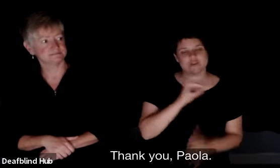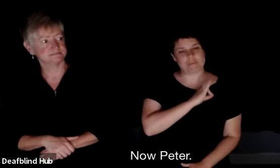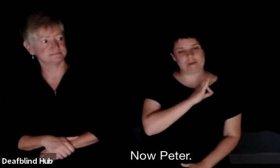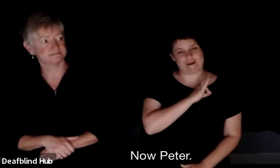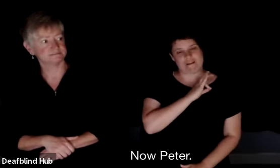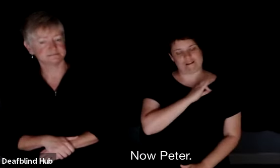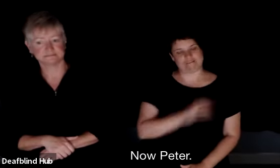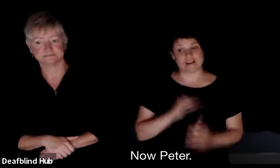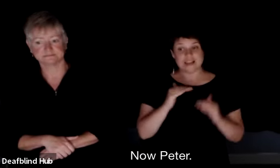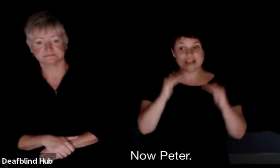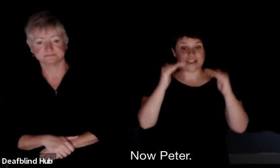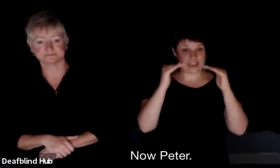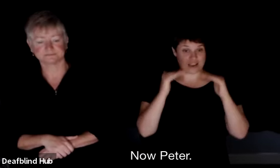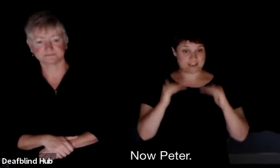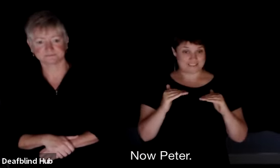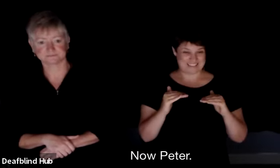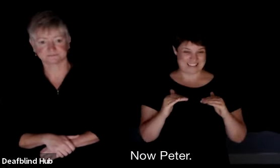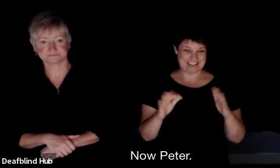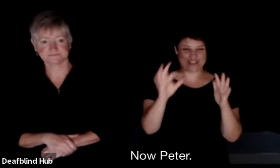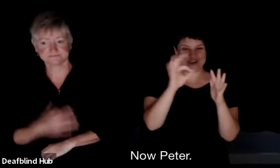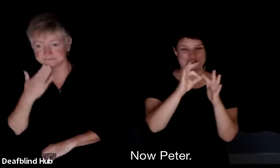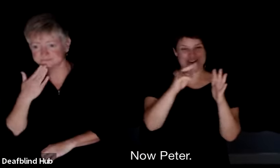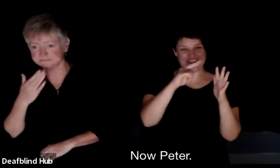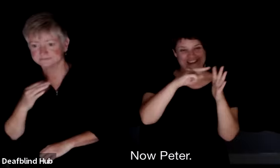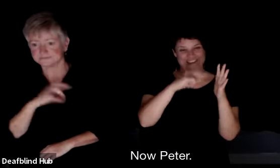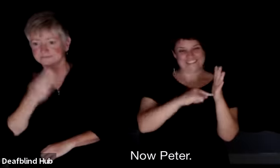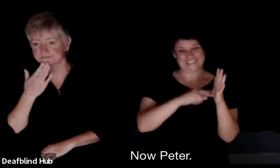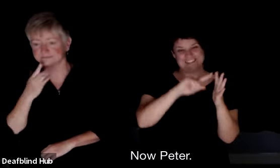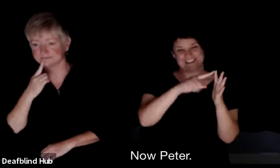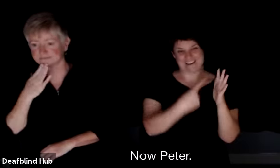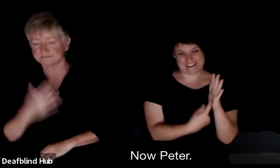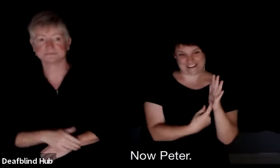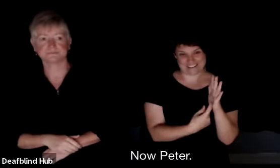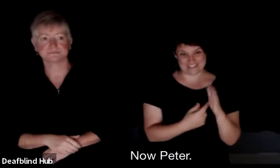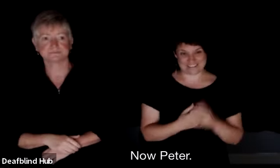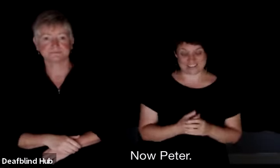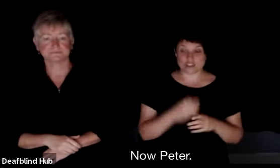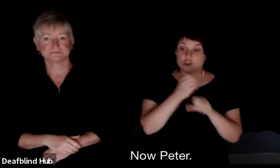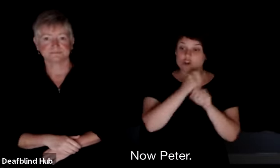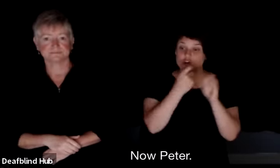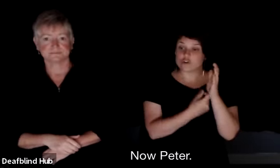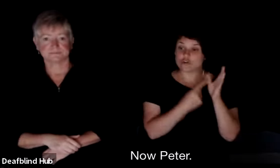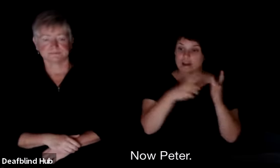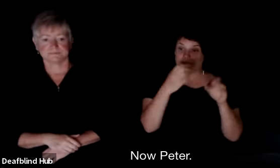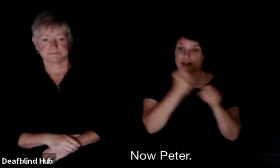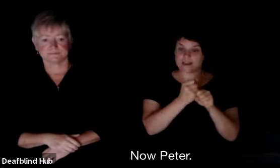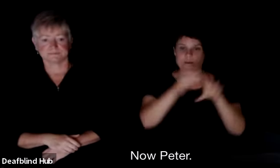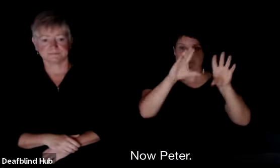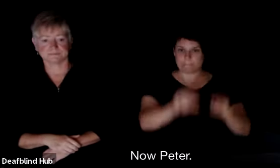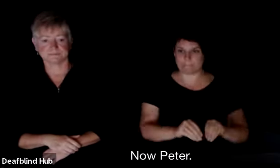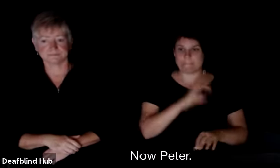Okay. And then I have a couple of comments. Okay. Thank you. Thank you. Craig, you can take Paula off.